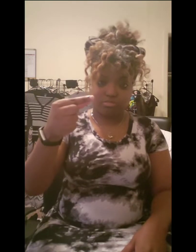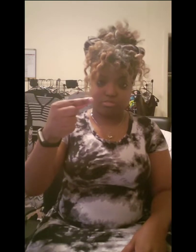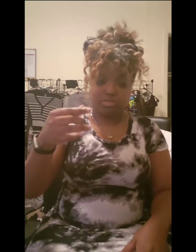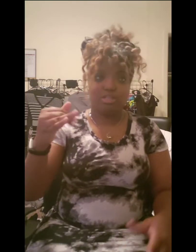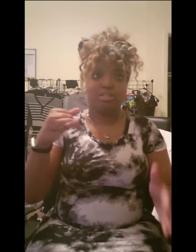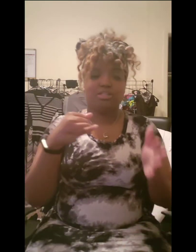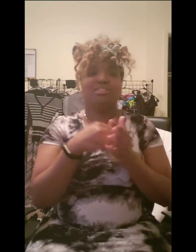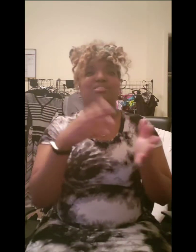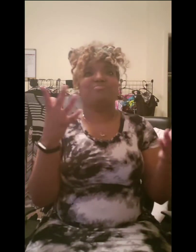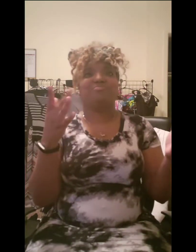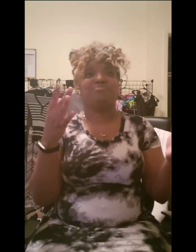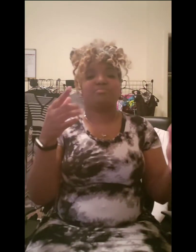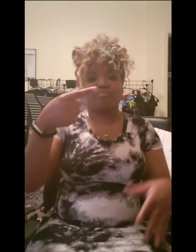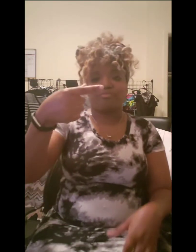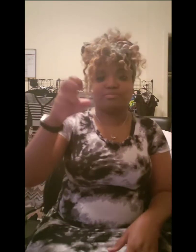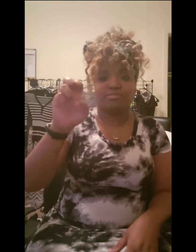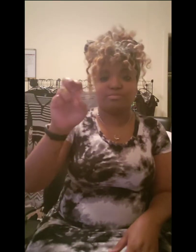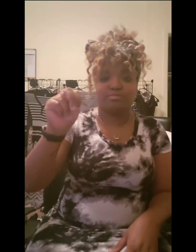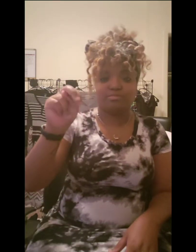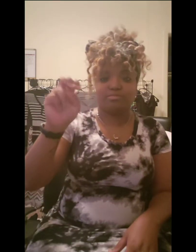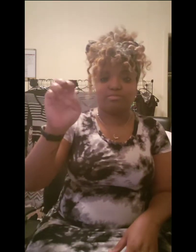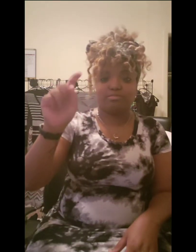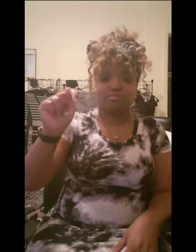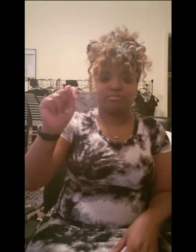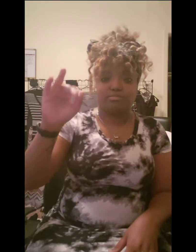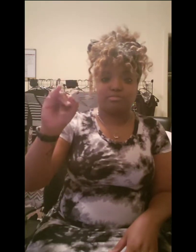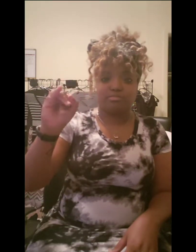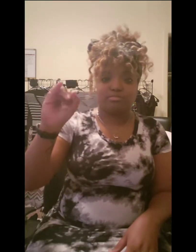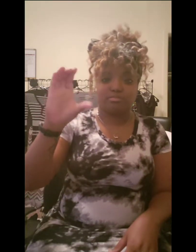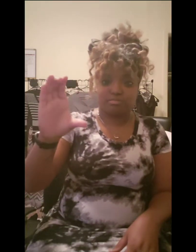you catch. It's more so something you're born with.